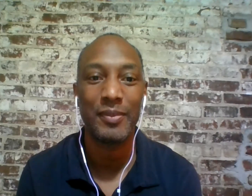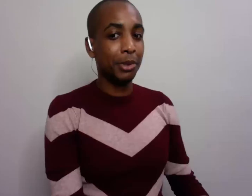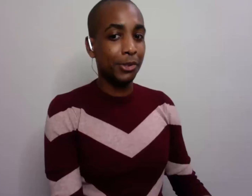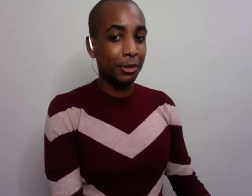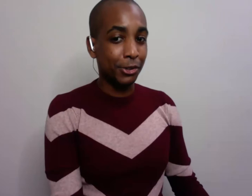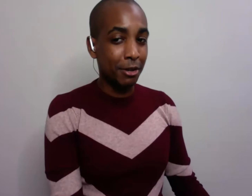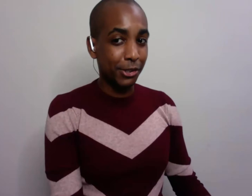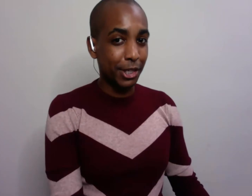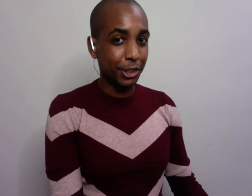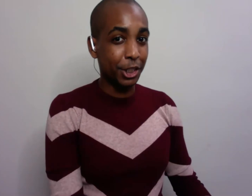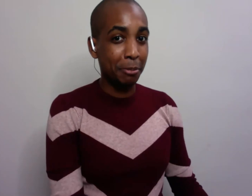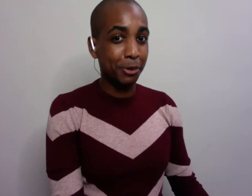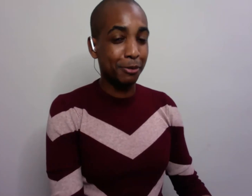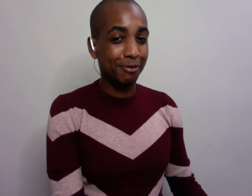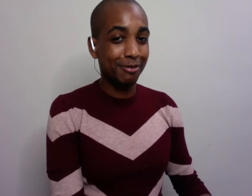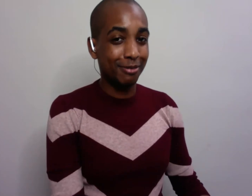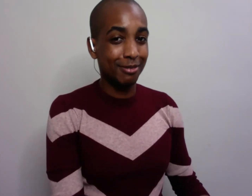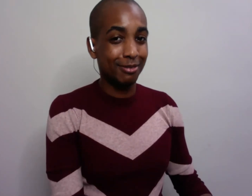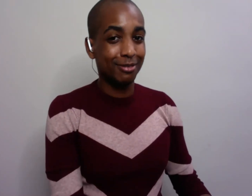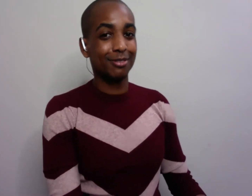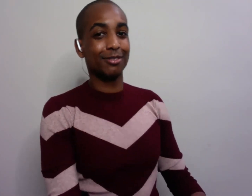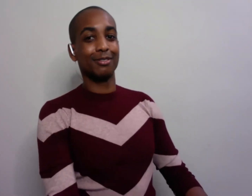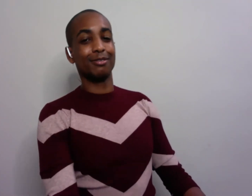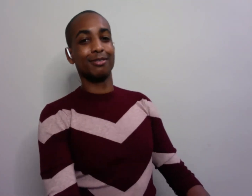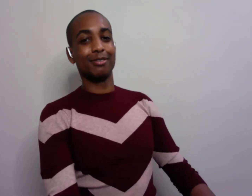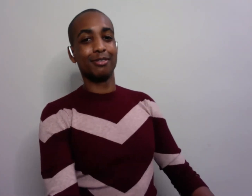How shall we start this conversation, chaps?